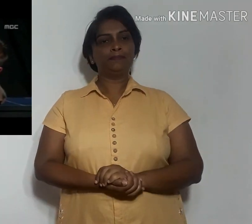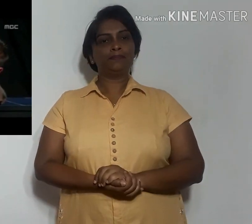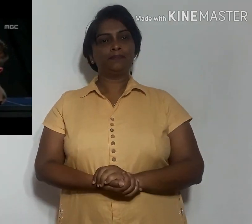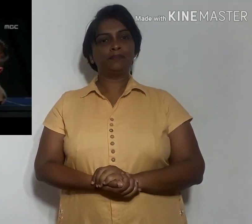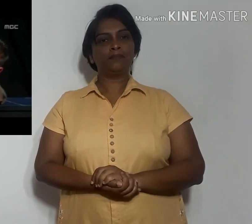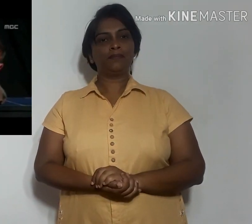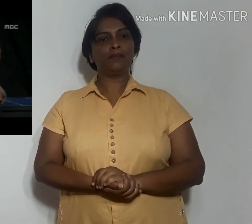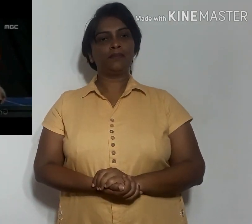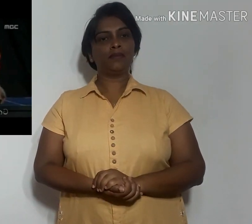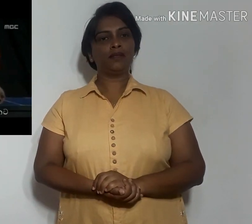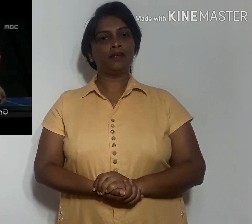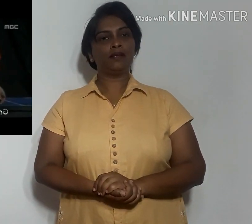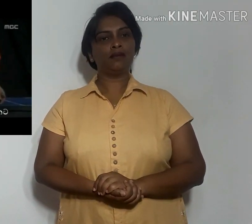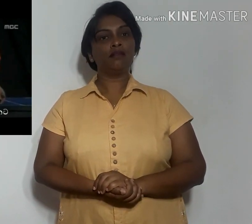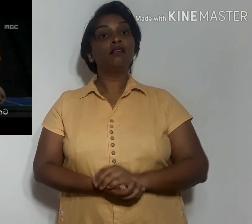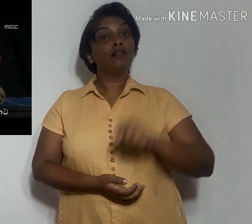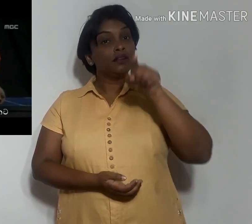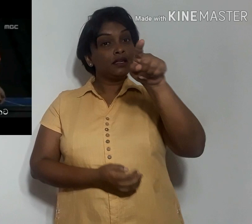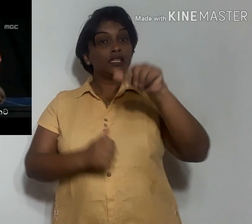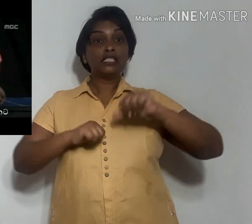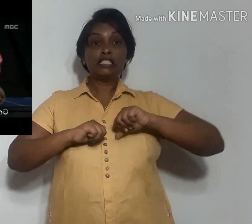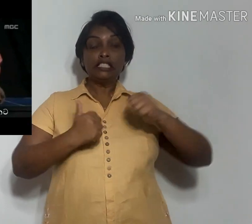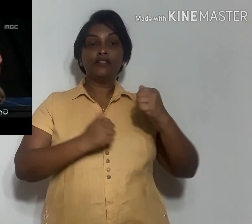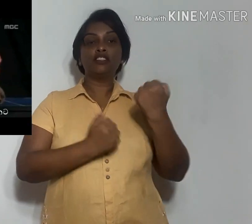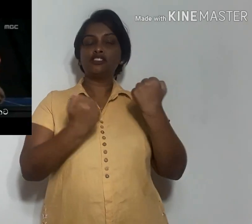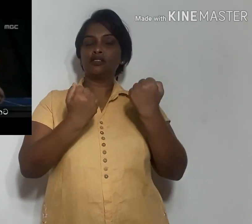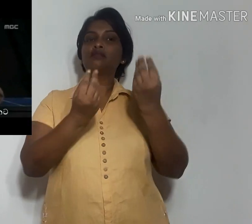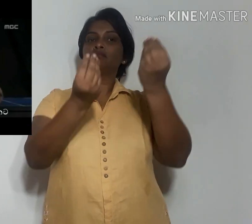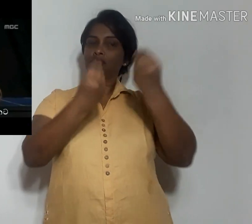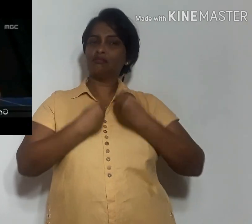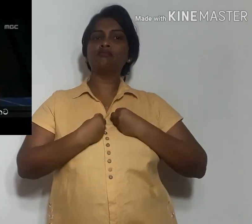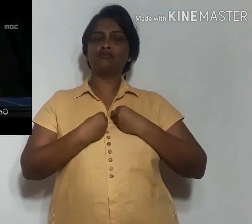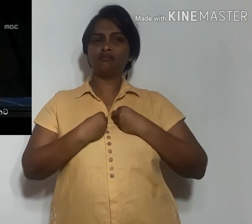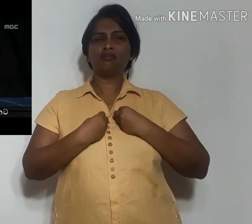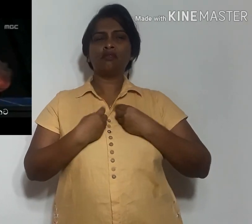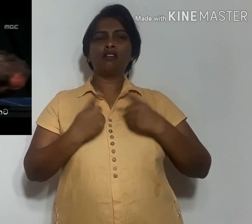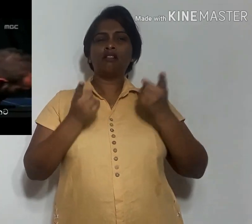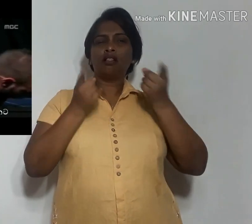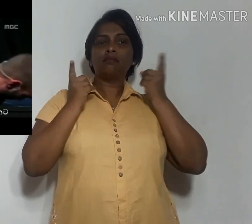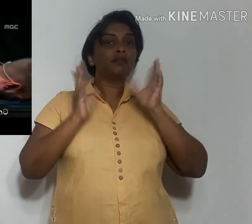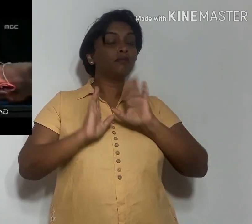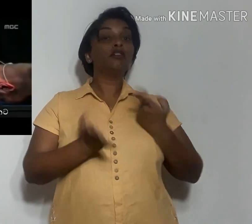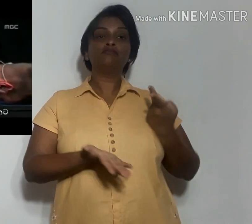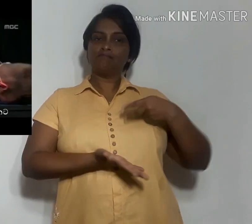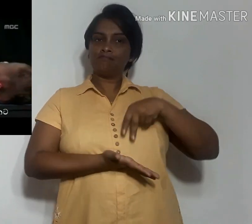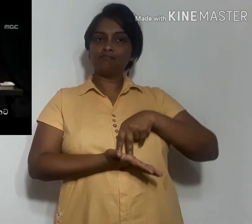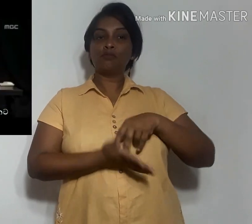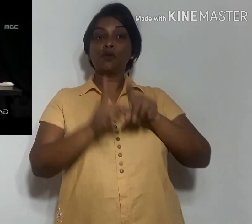And you will find that strength to get back up like this.